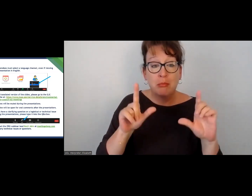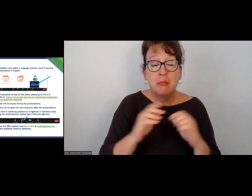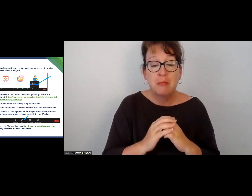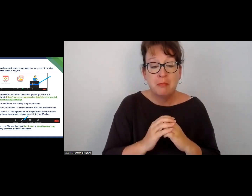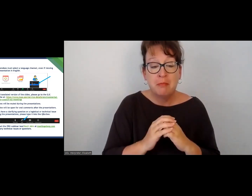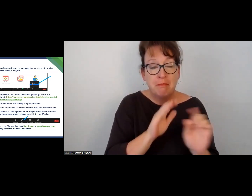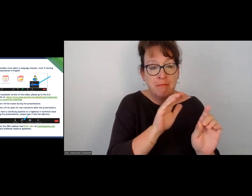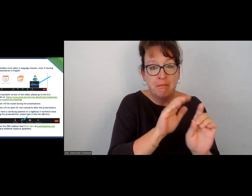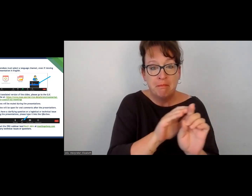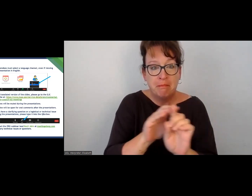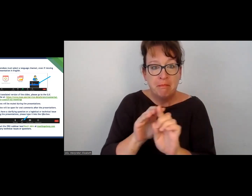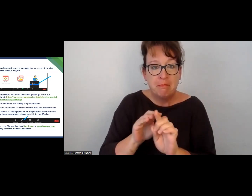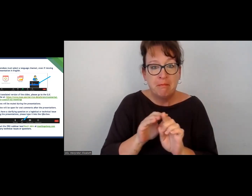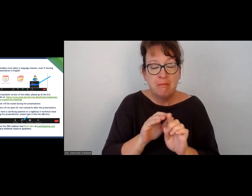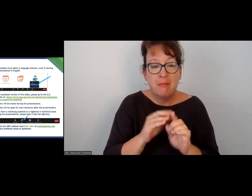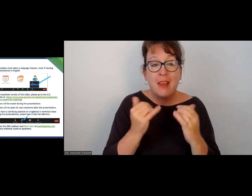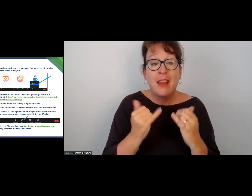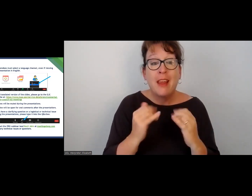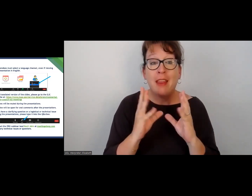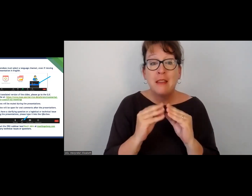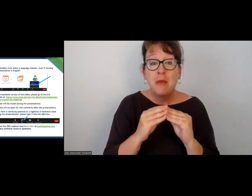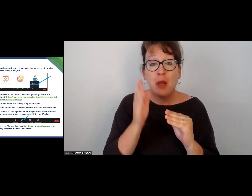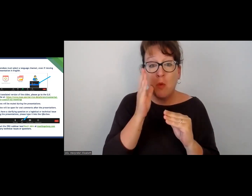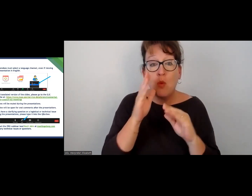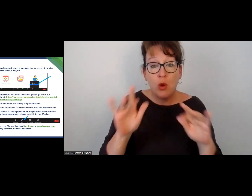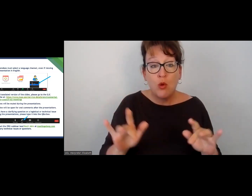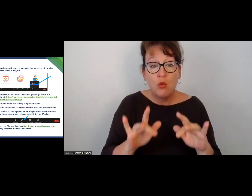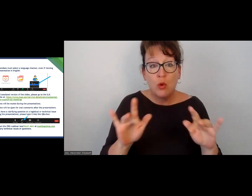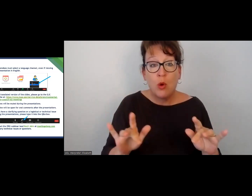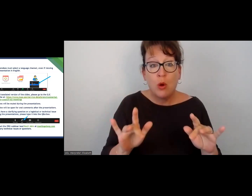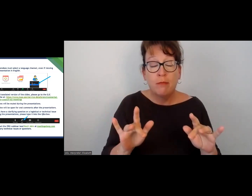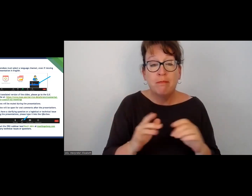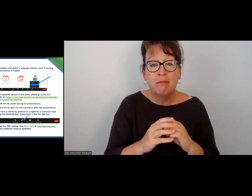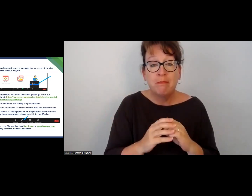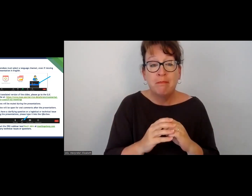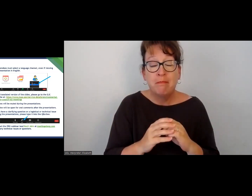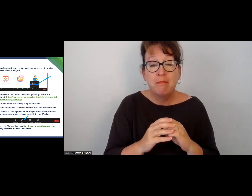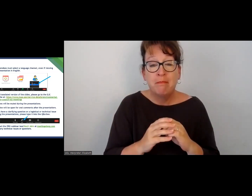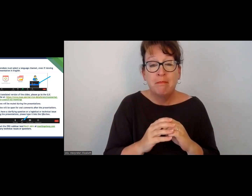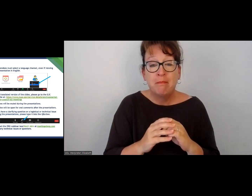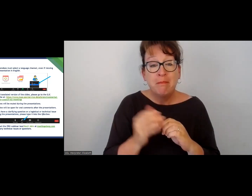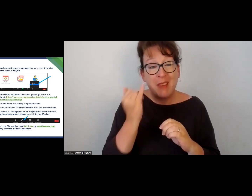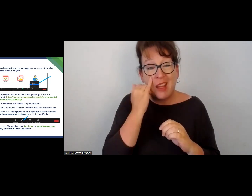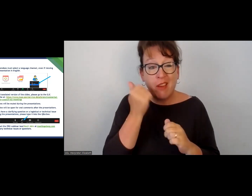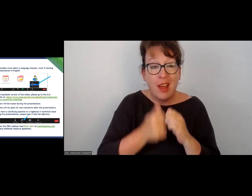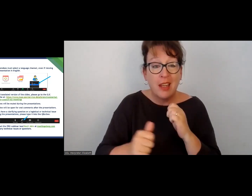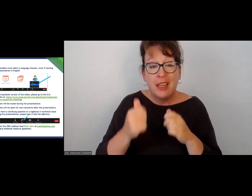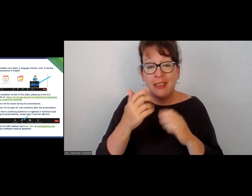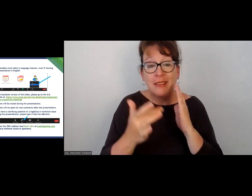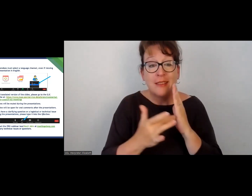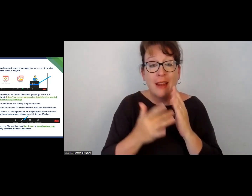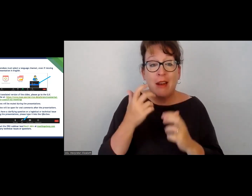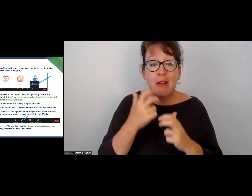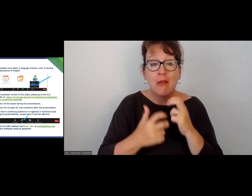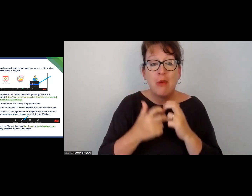a reminder, this meeting is being recorded. And please, if you have any technical difficulties, please send